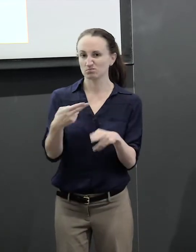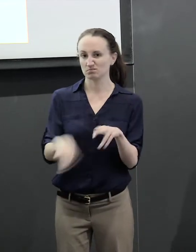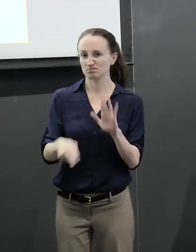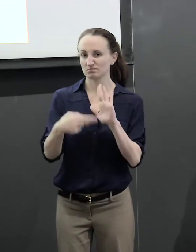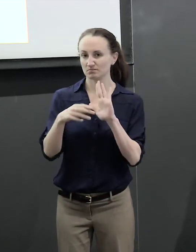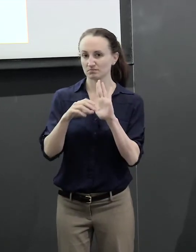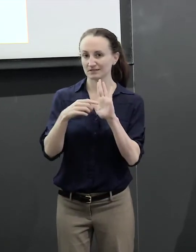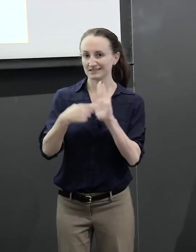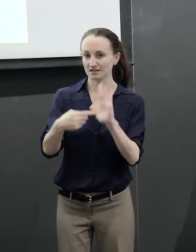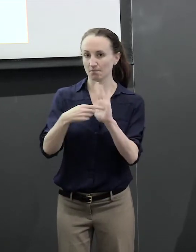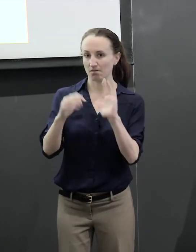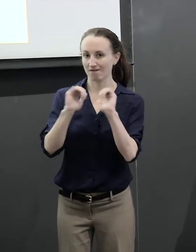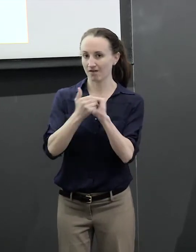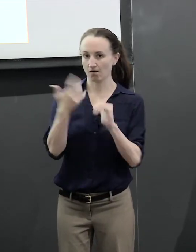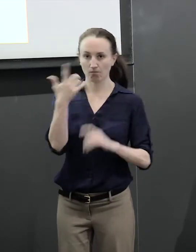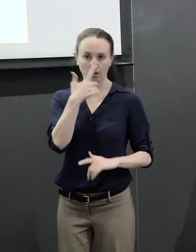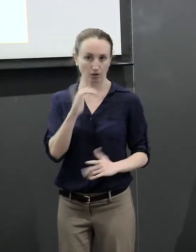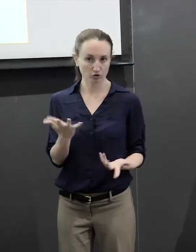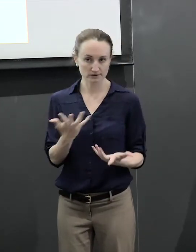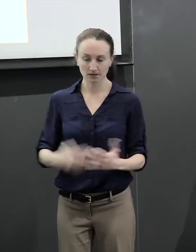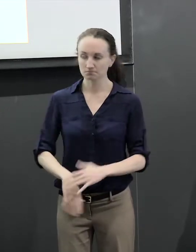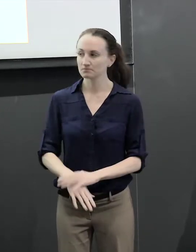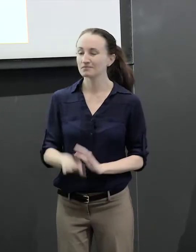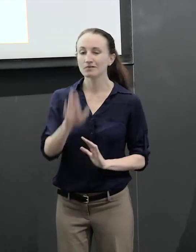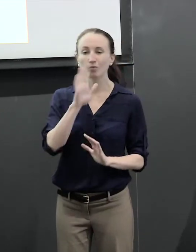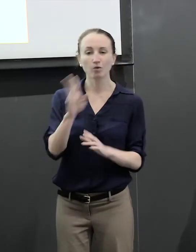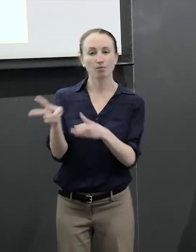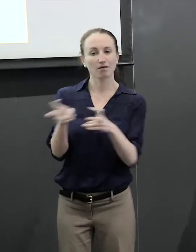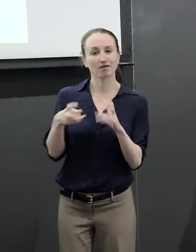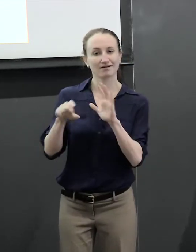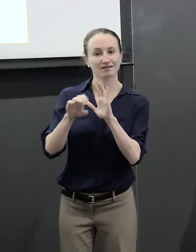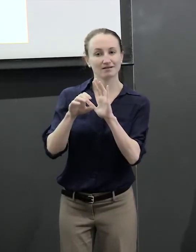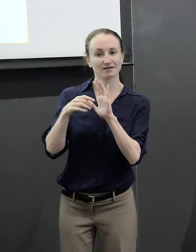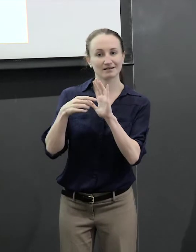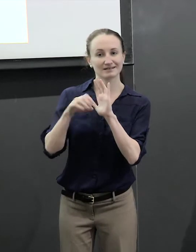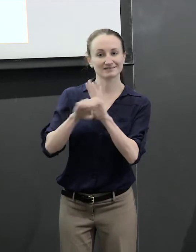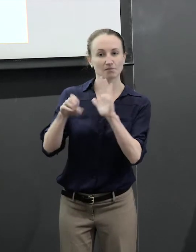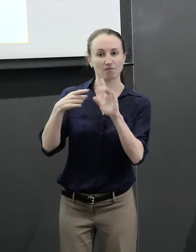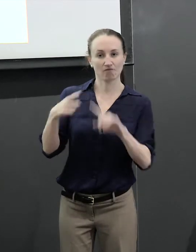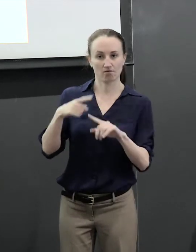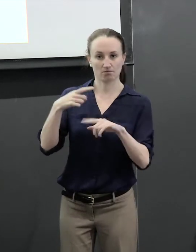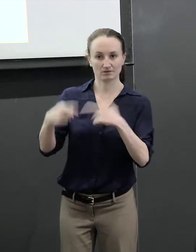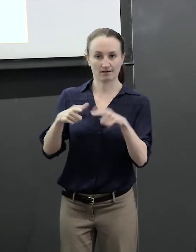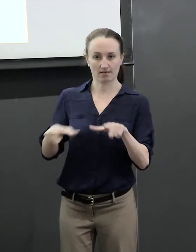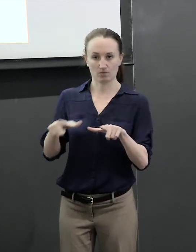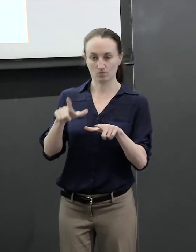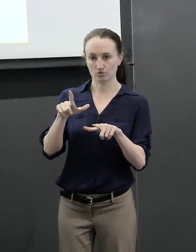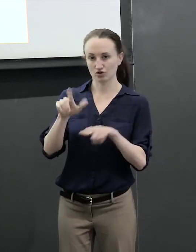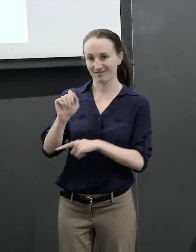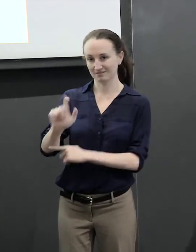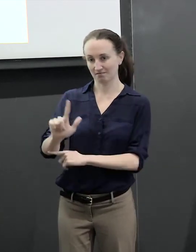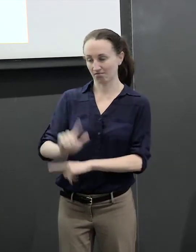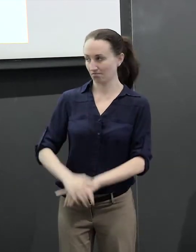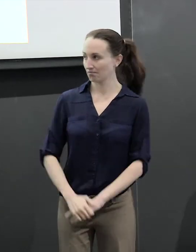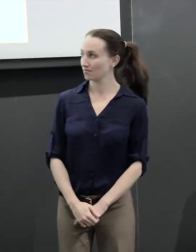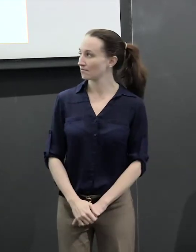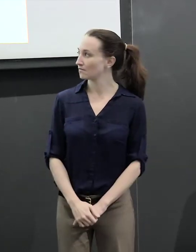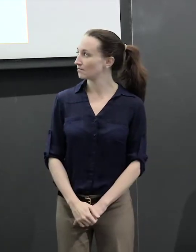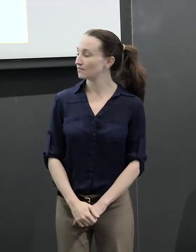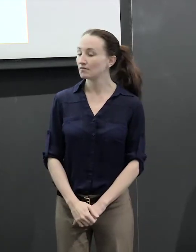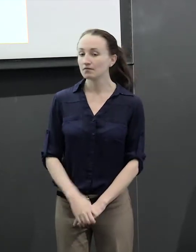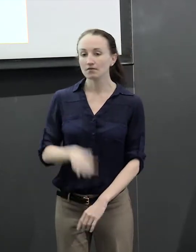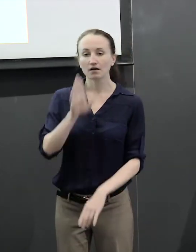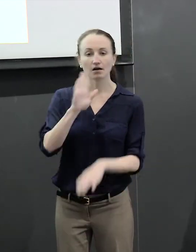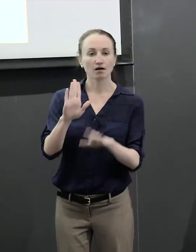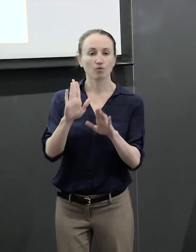is realized. This will be now an example from American Sign Language. Okay.